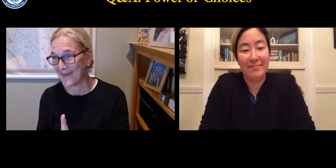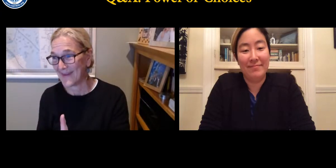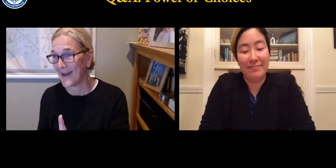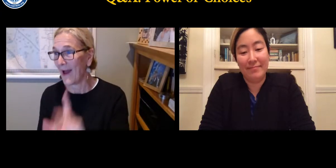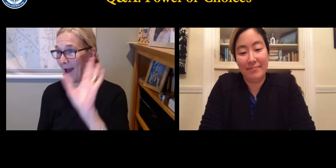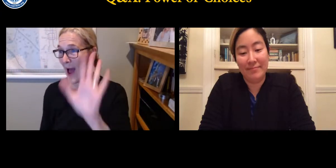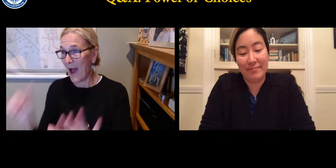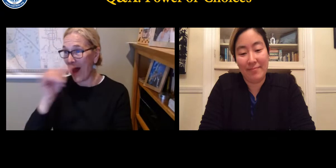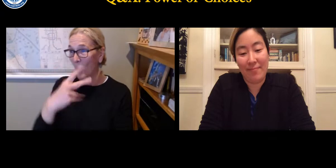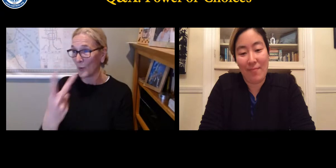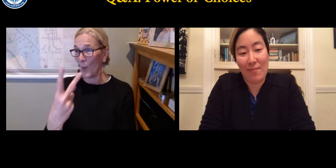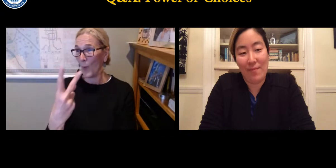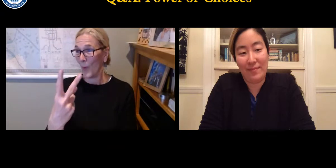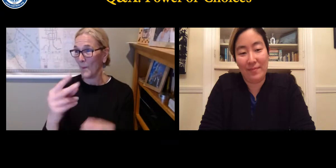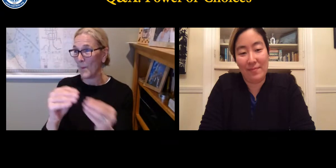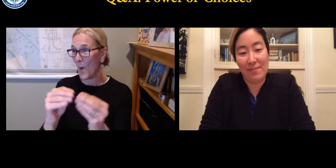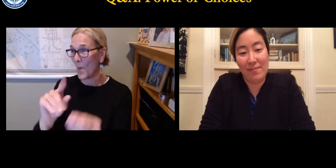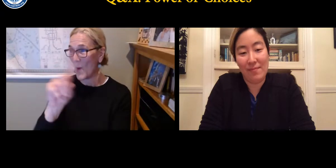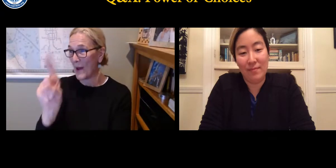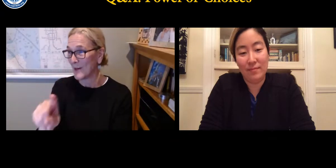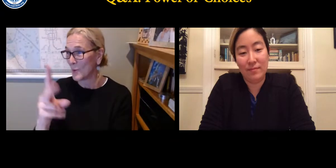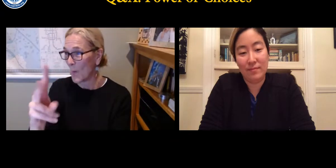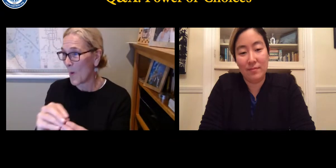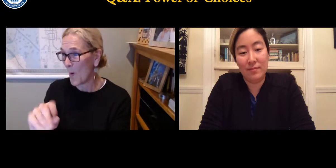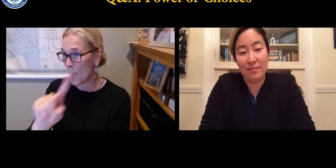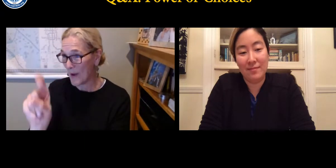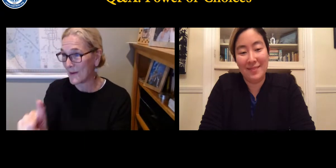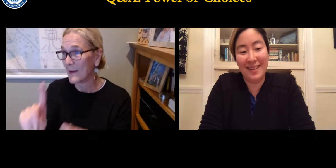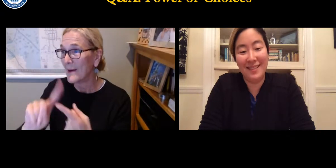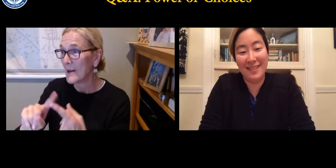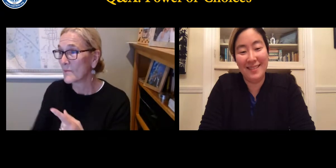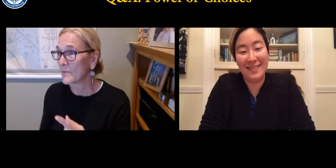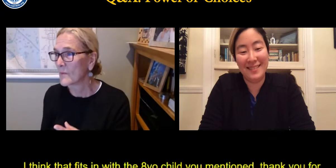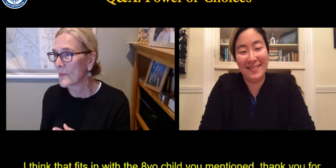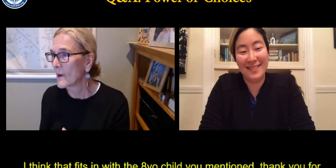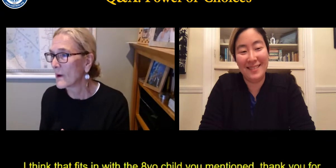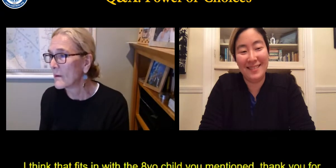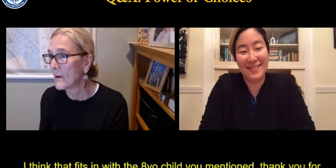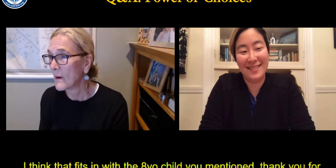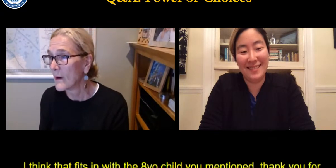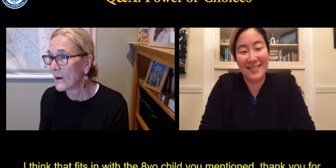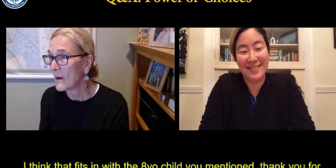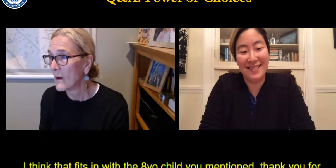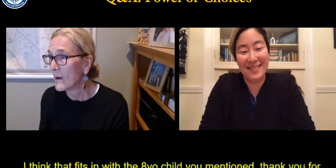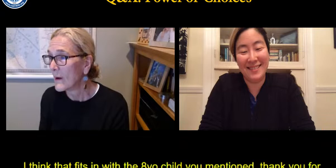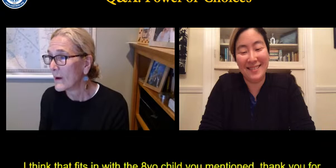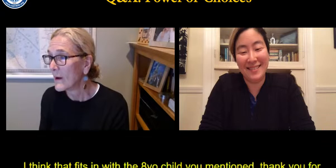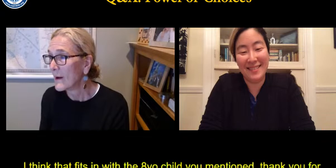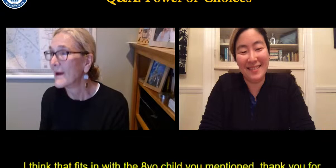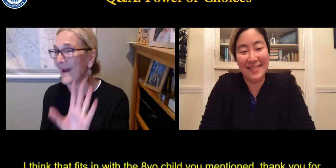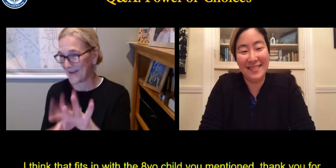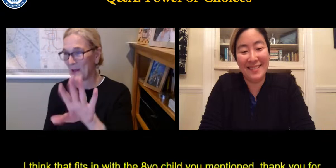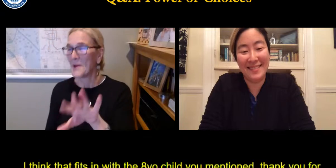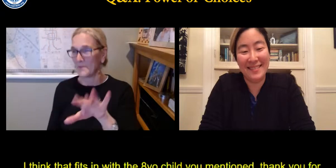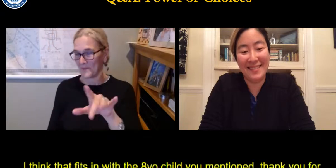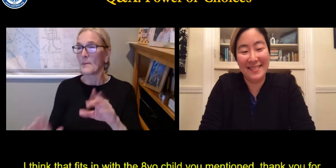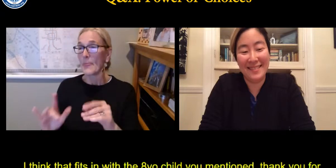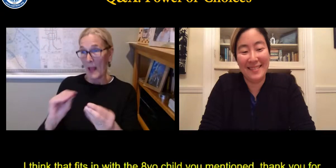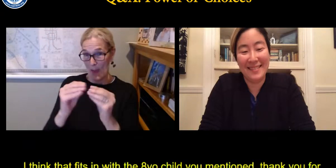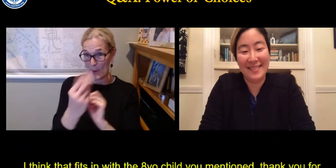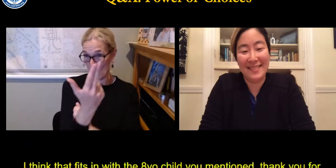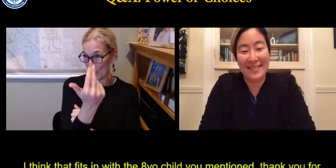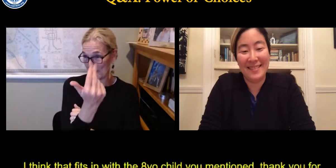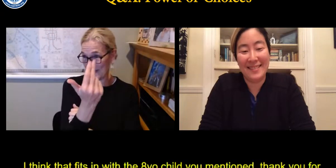And this is Dr. Marla. Oh, I'm being told we have more questions. We have 2 more